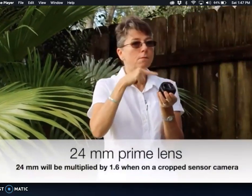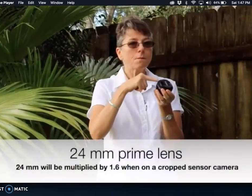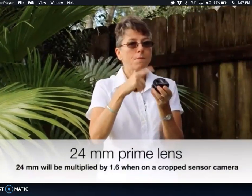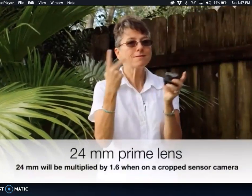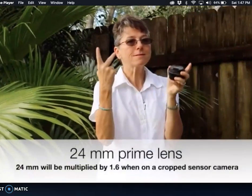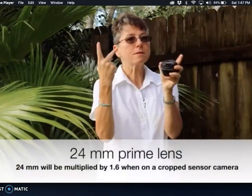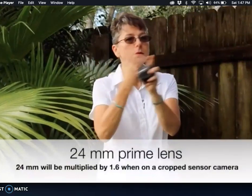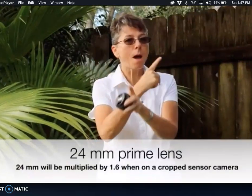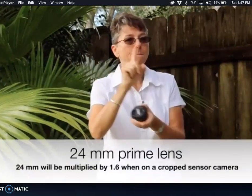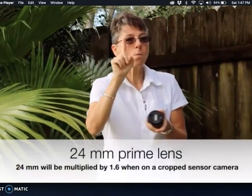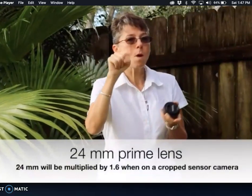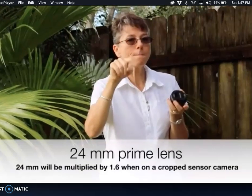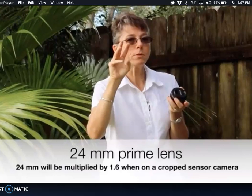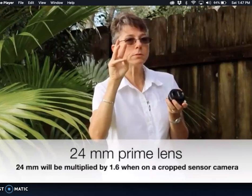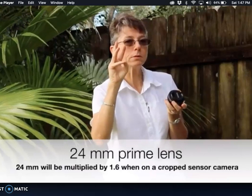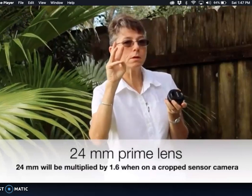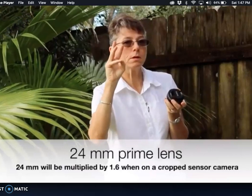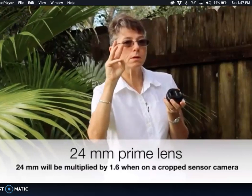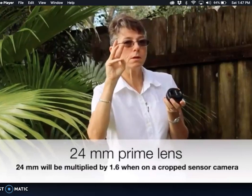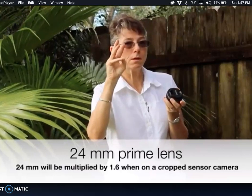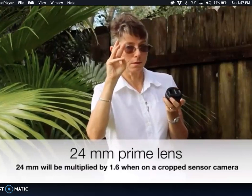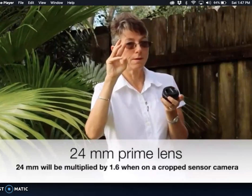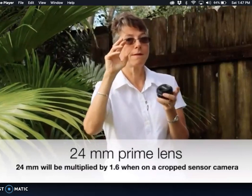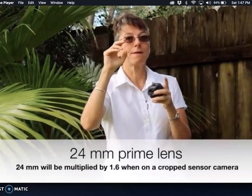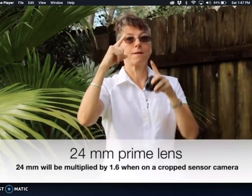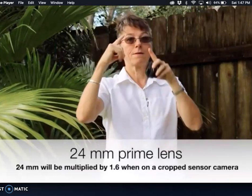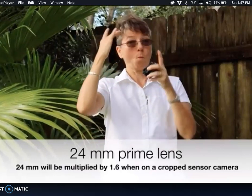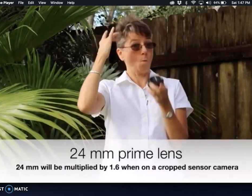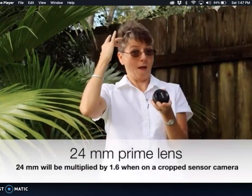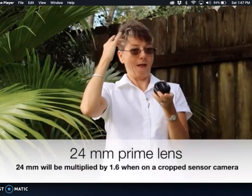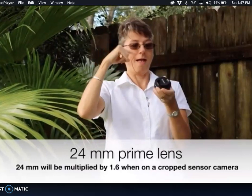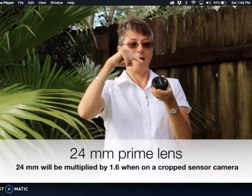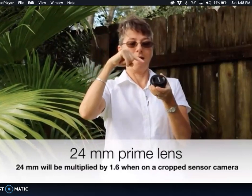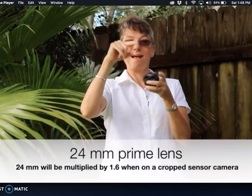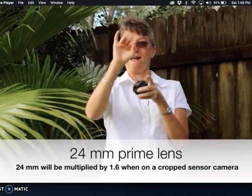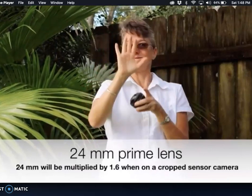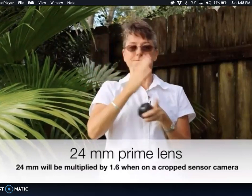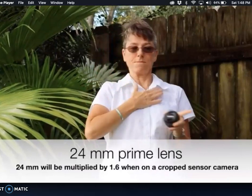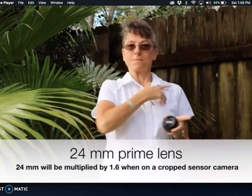It's a 24 millimeter, but you have to multiply it by 1.6.